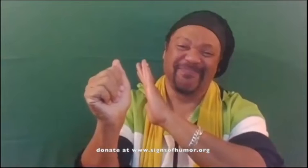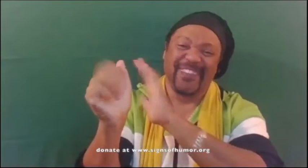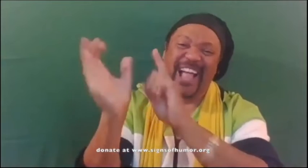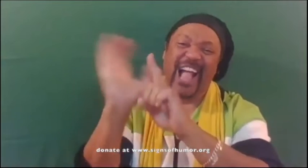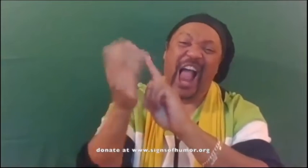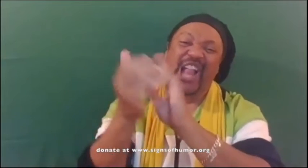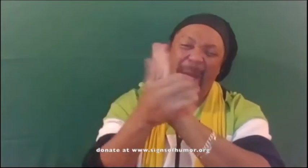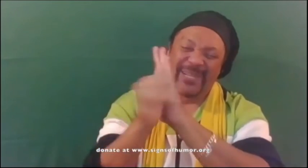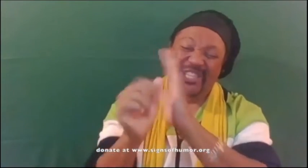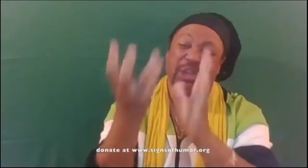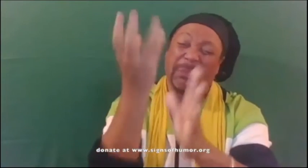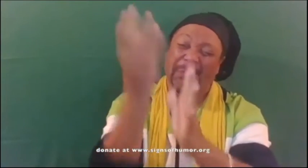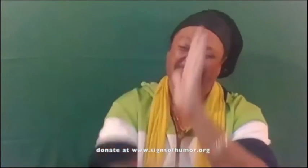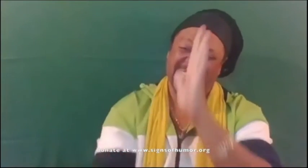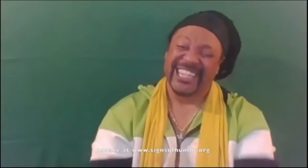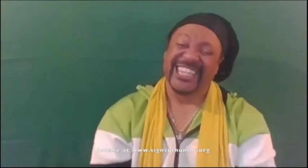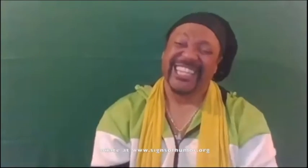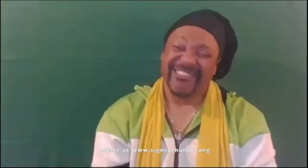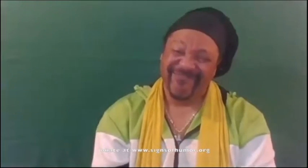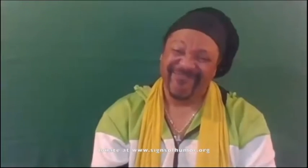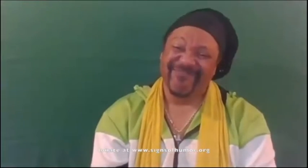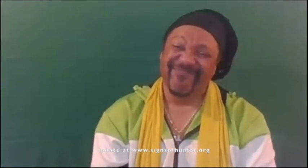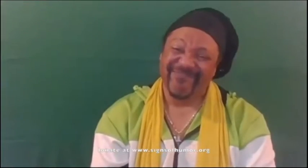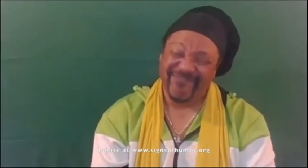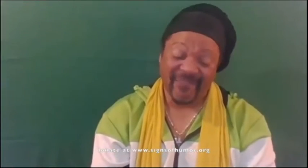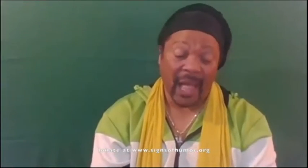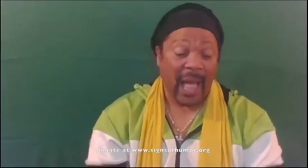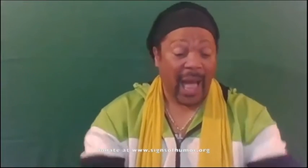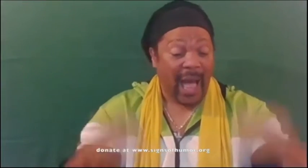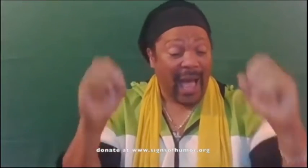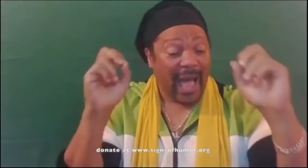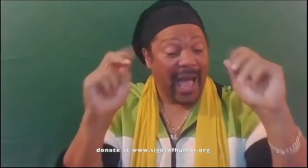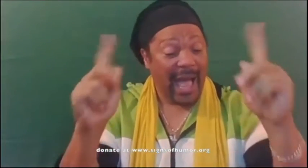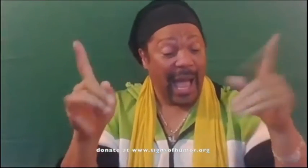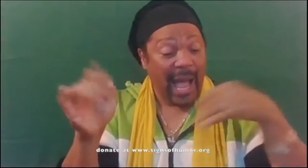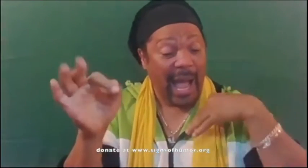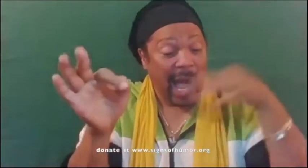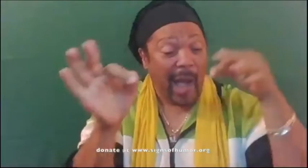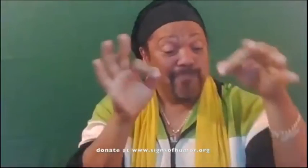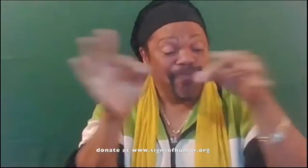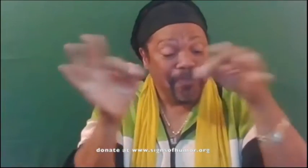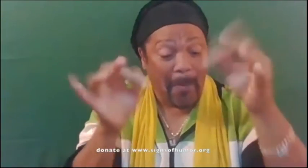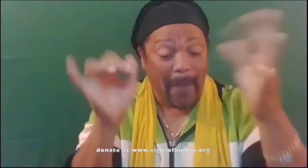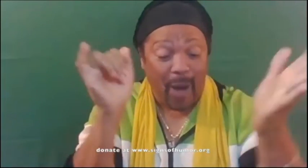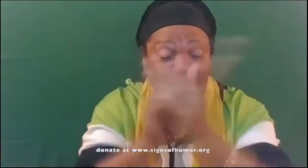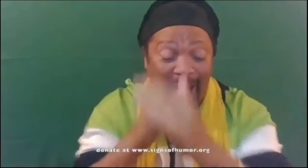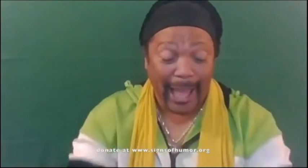Cultural competency. You're missing it. Real talk.